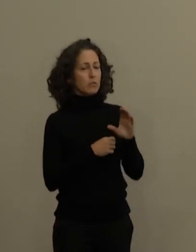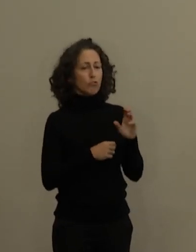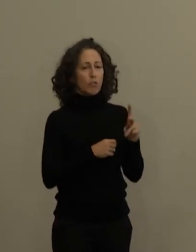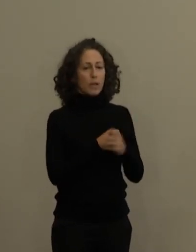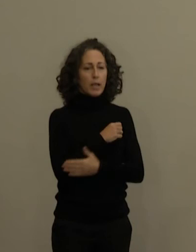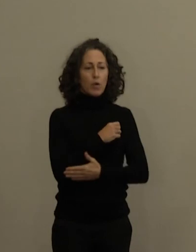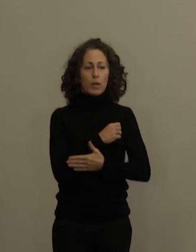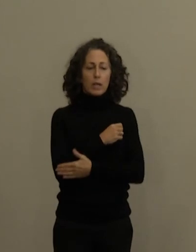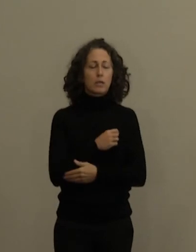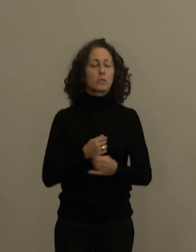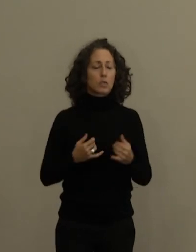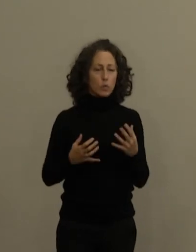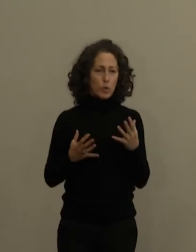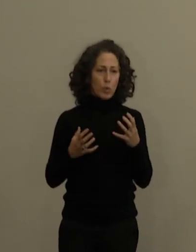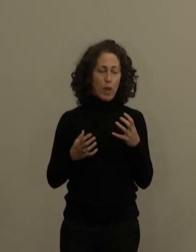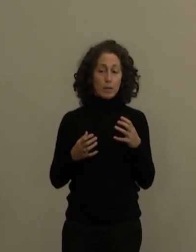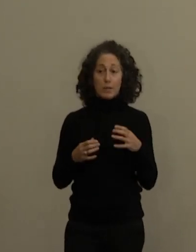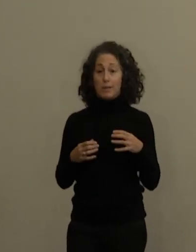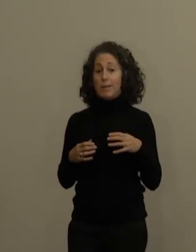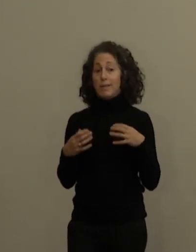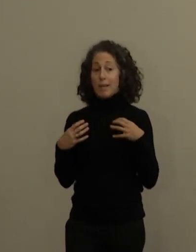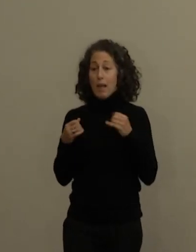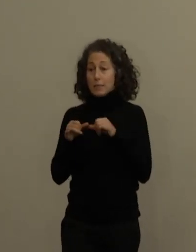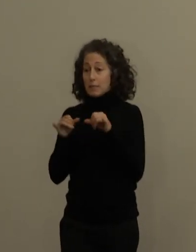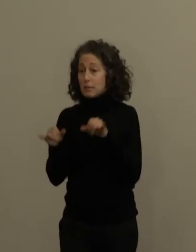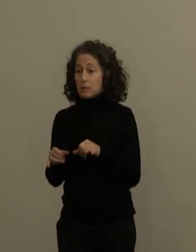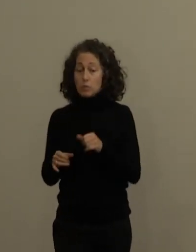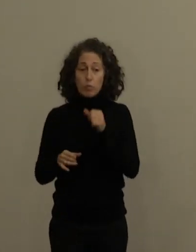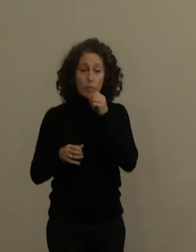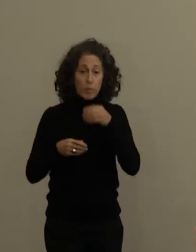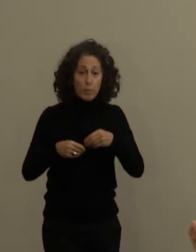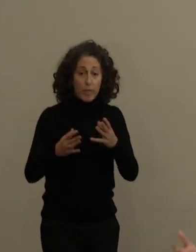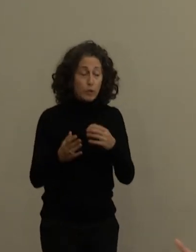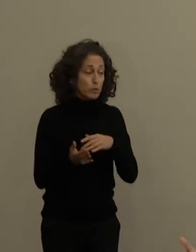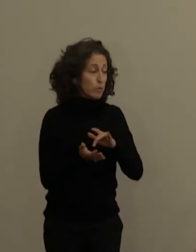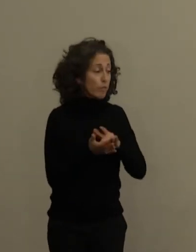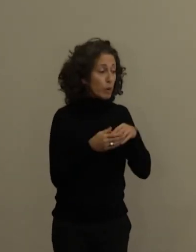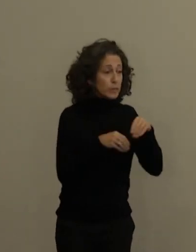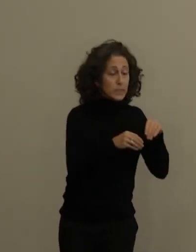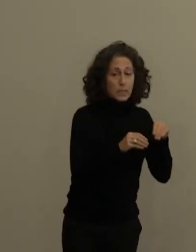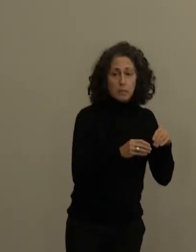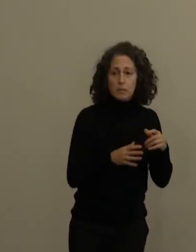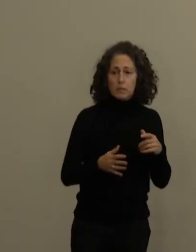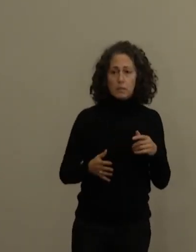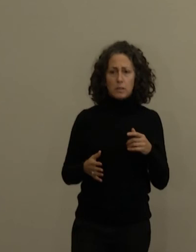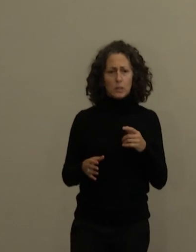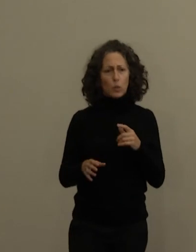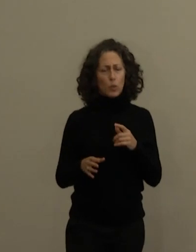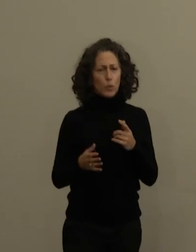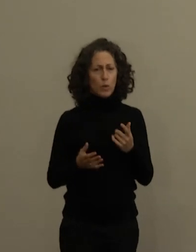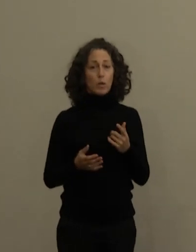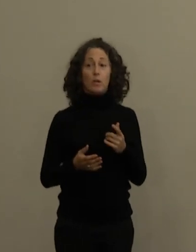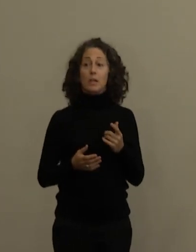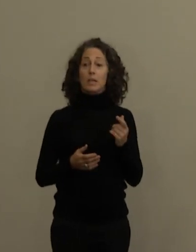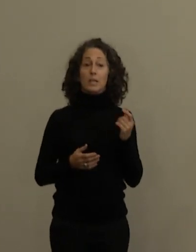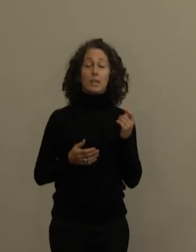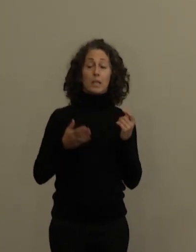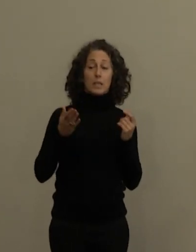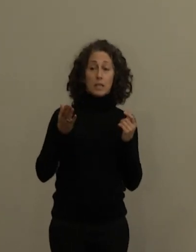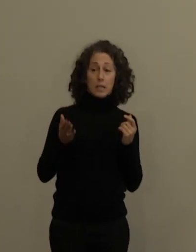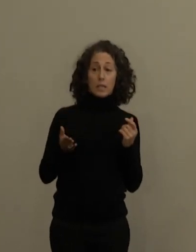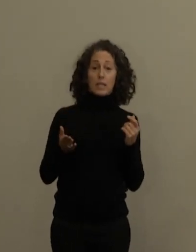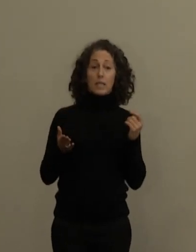to partners, including health systems, private providers, pharmacies, really wherever there is